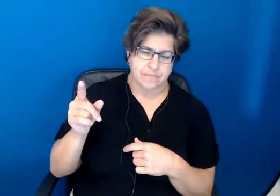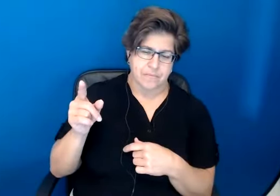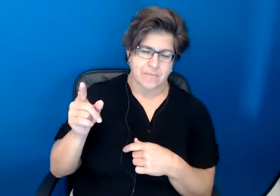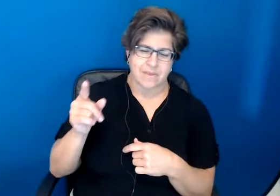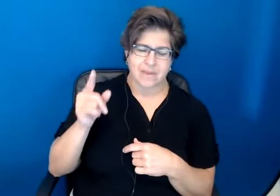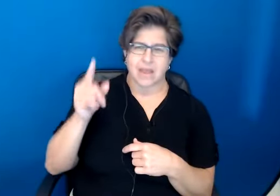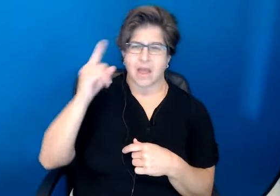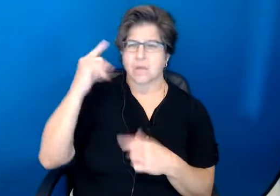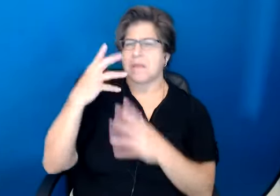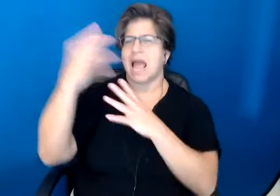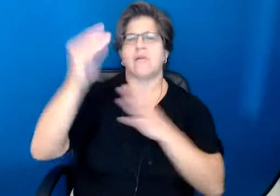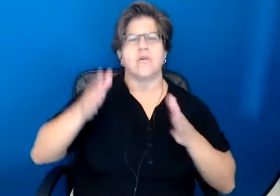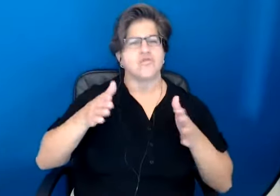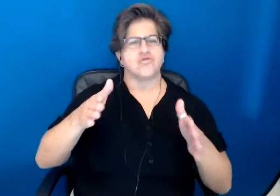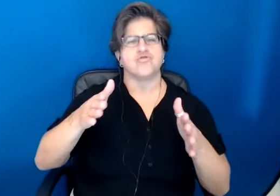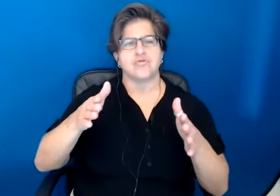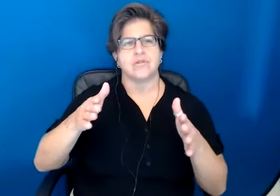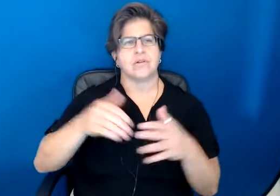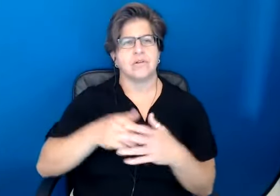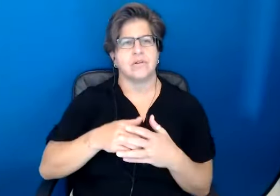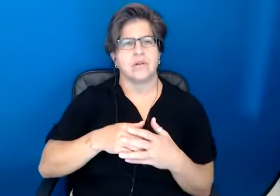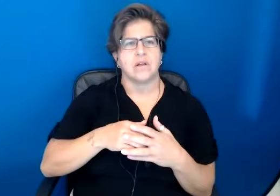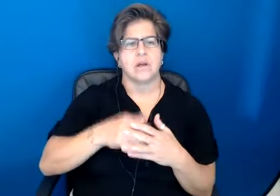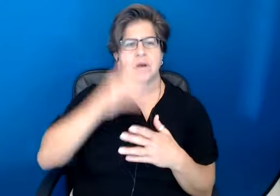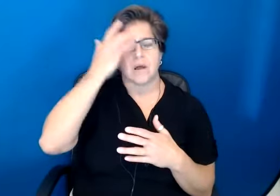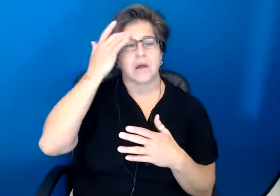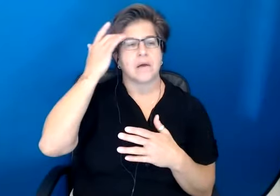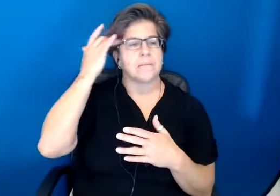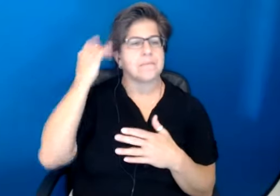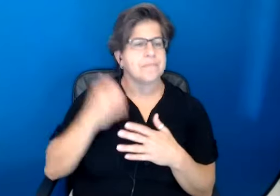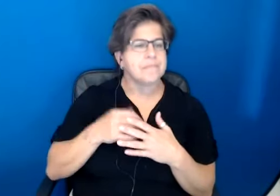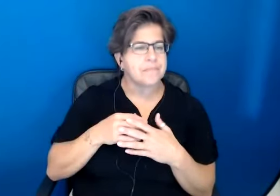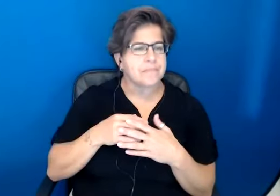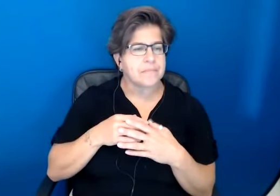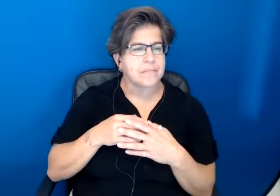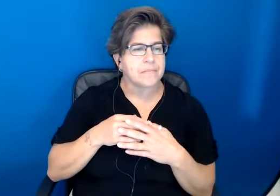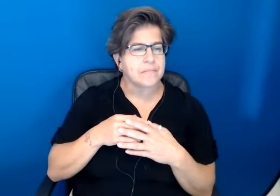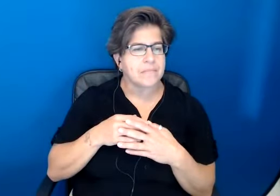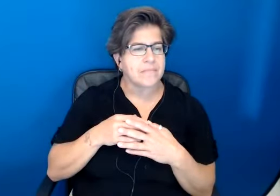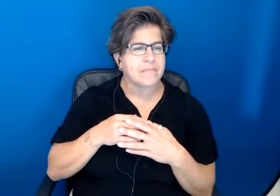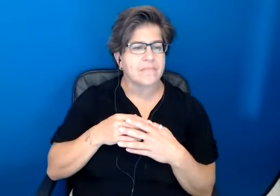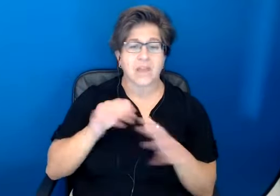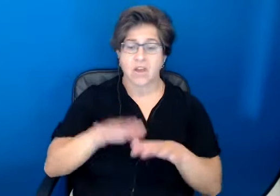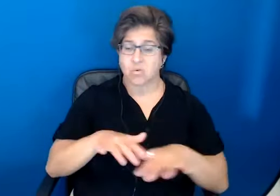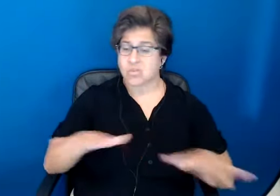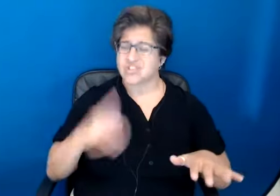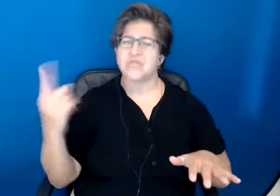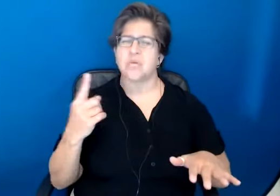was always trying to be a good girl. You know, people please, that people pleasing Mary Perrell was talking about. I was a chronic people